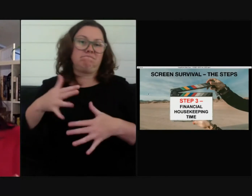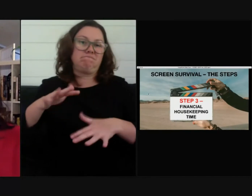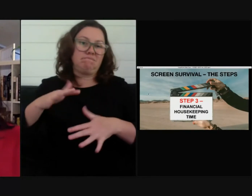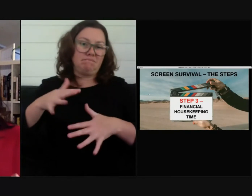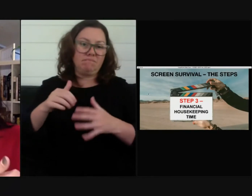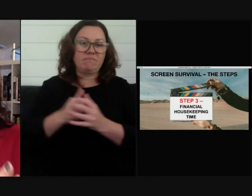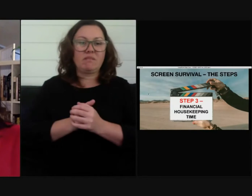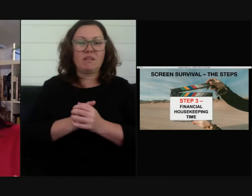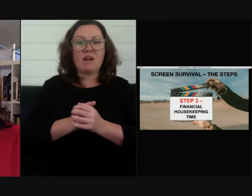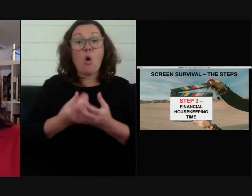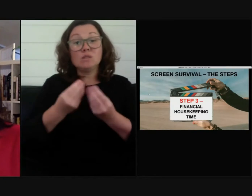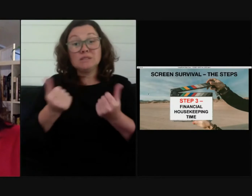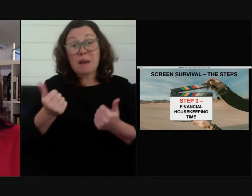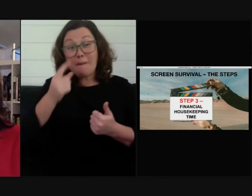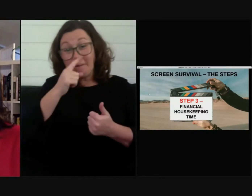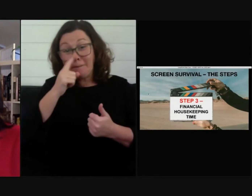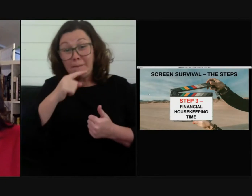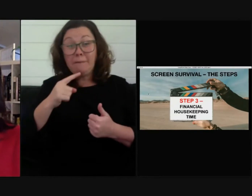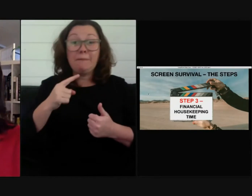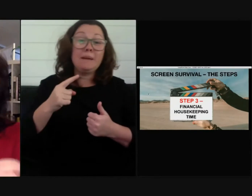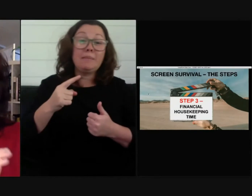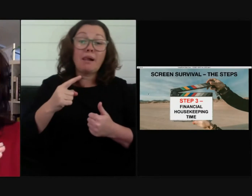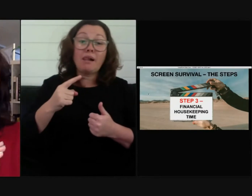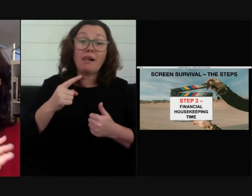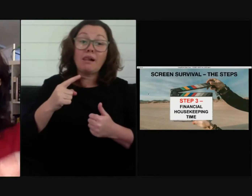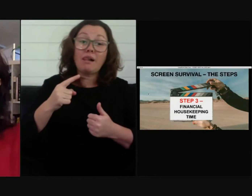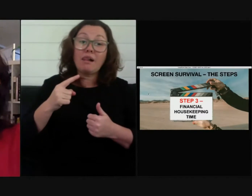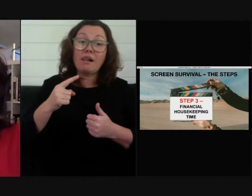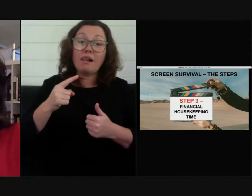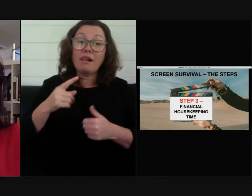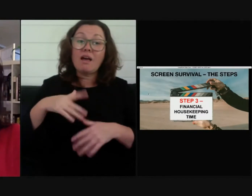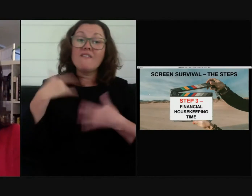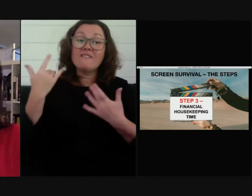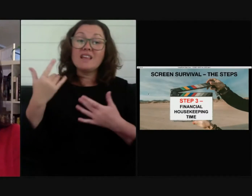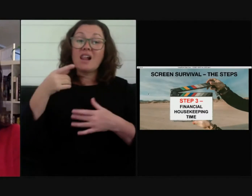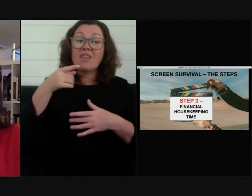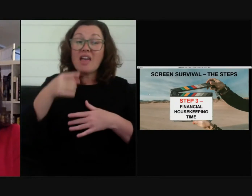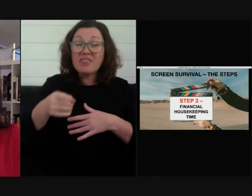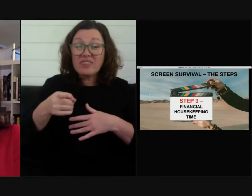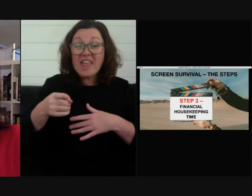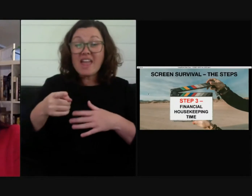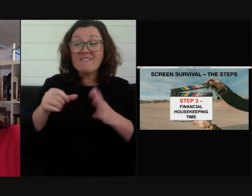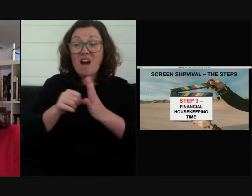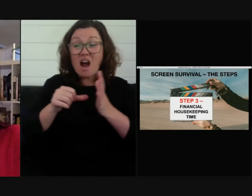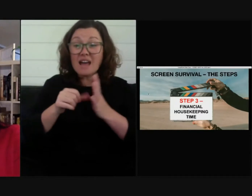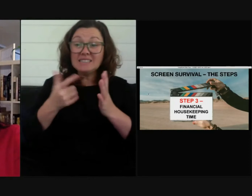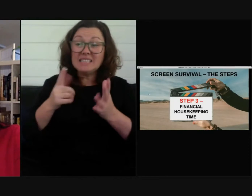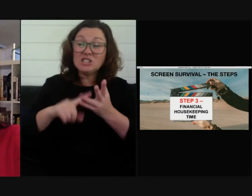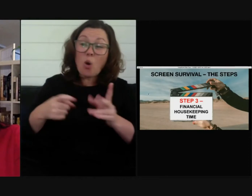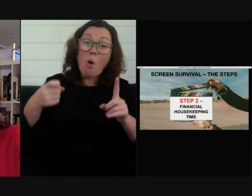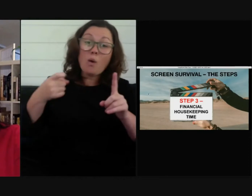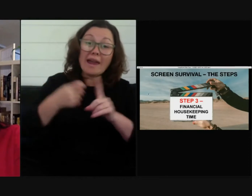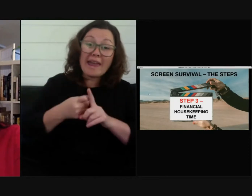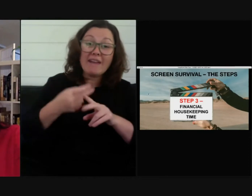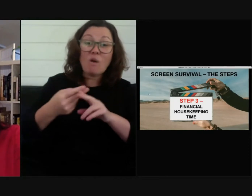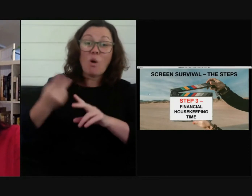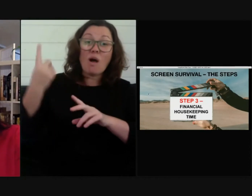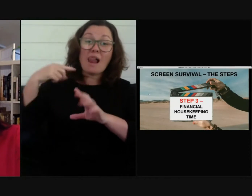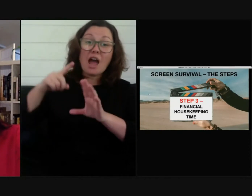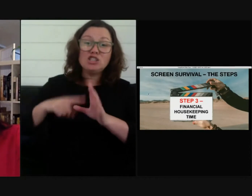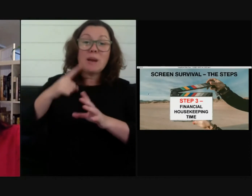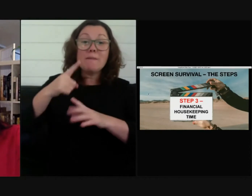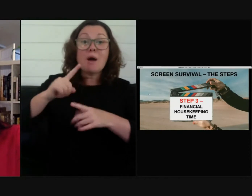their taxes for the last financial year. But in terms of ongoing record keeping, it isn't necessarily a high